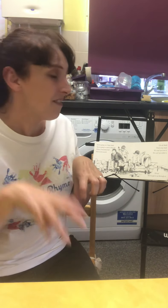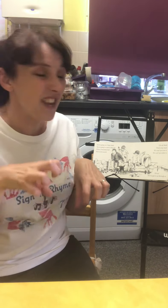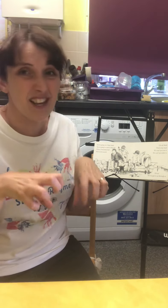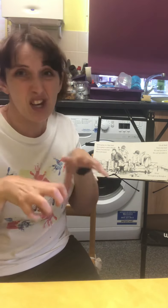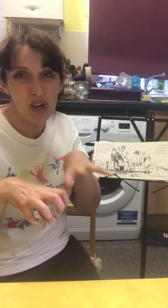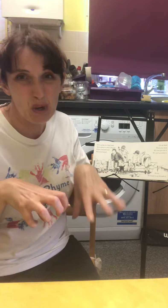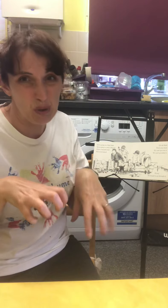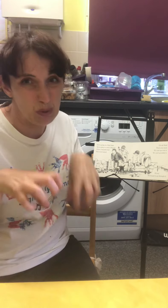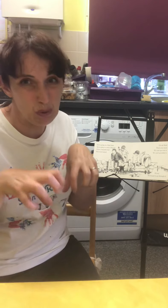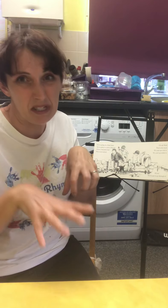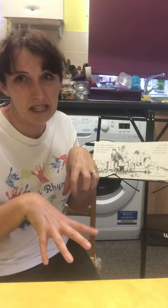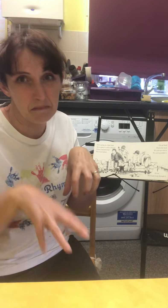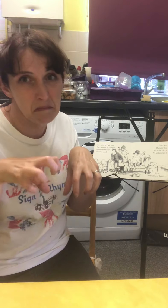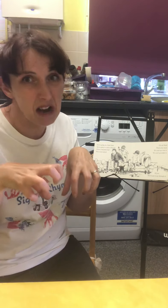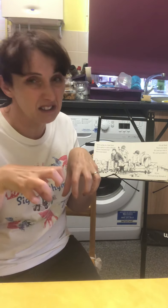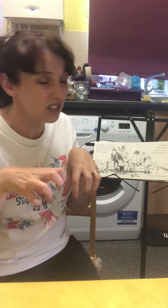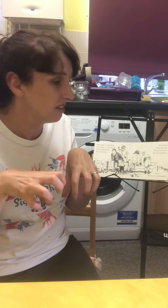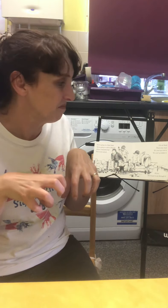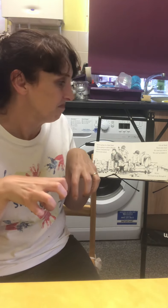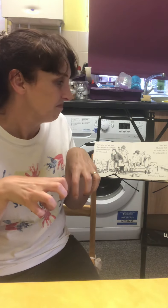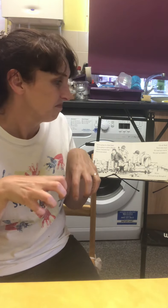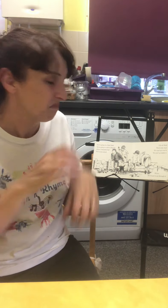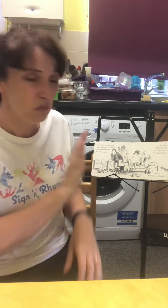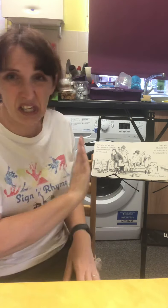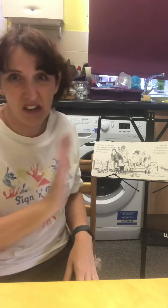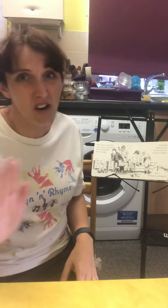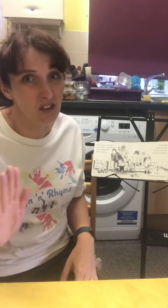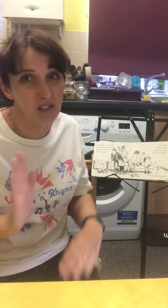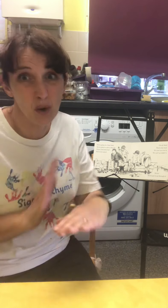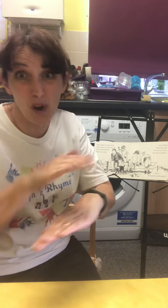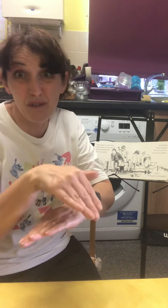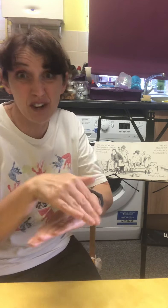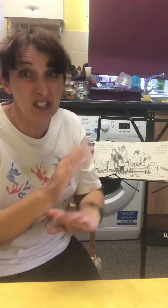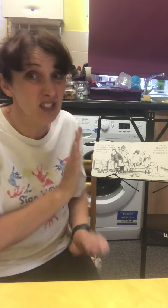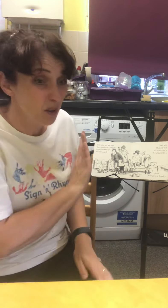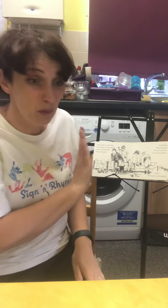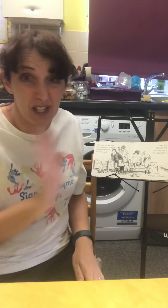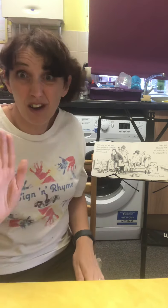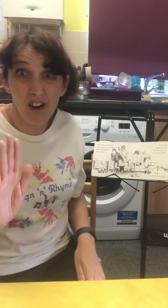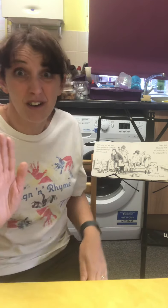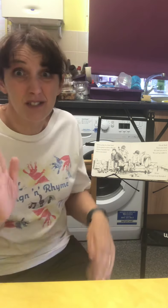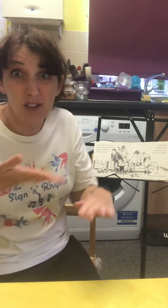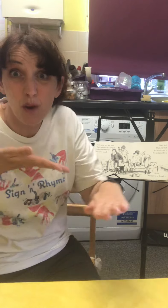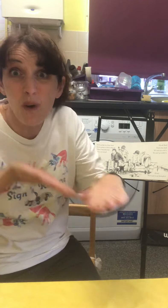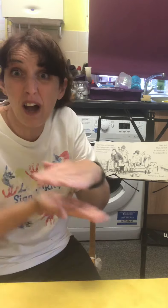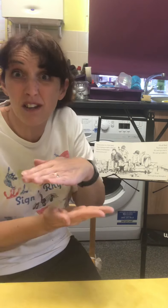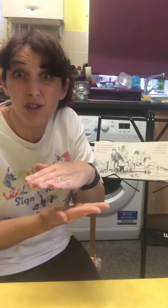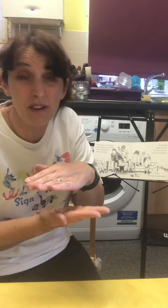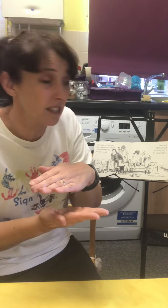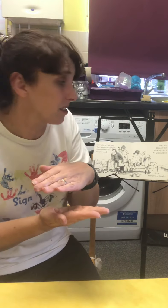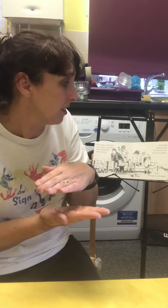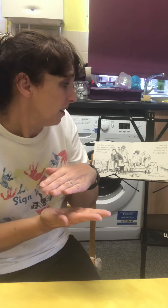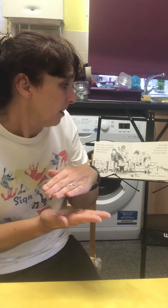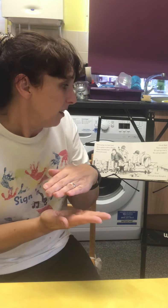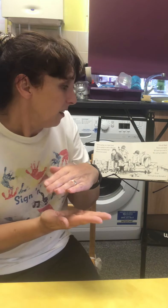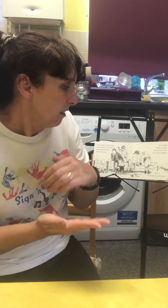Thick, oozy mud. We can't go over it. We can't go under it.